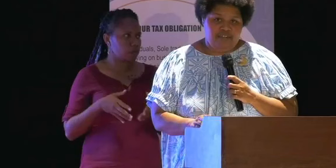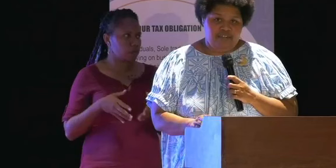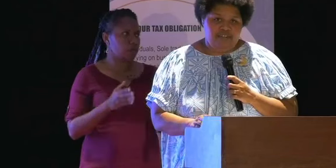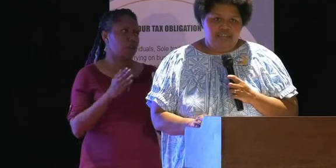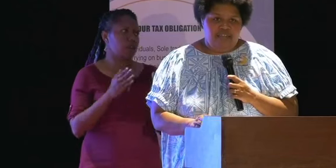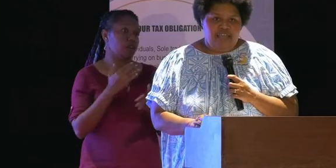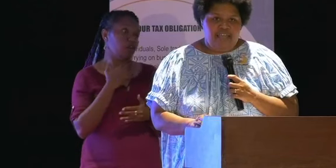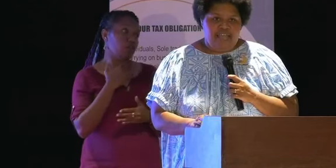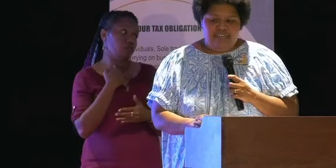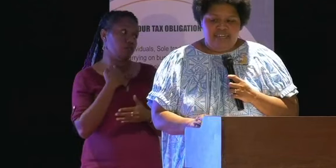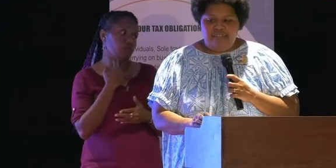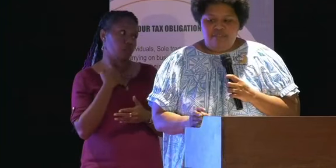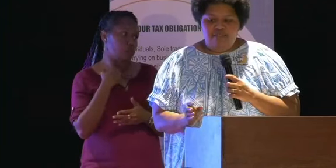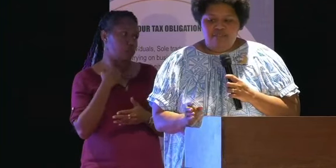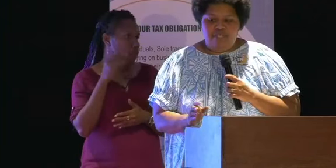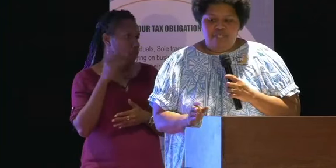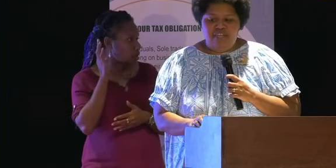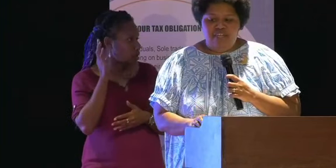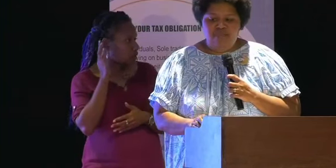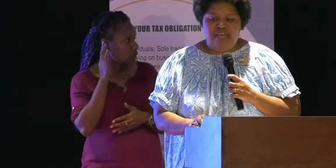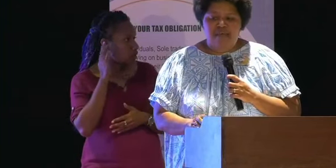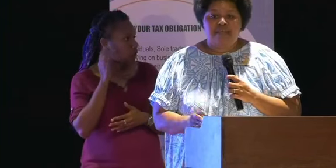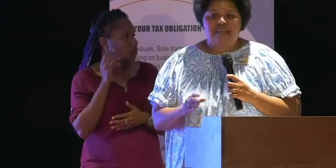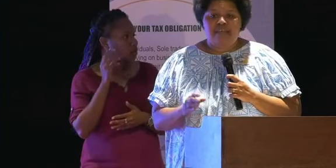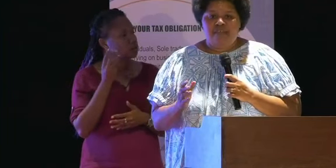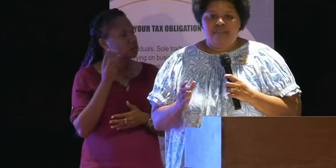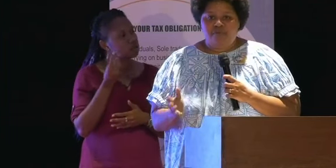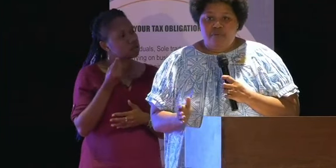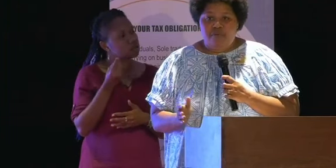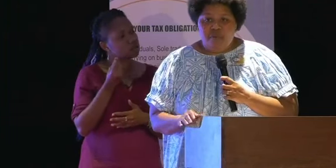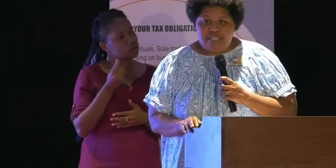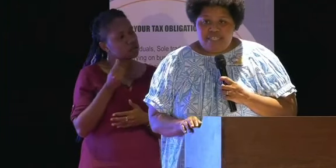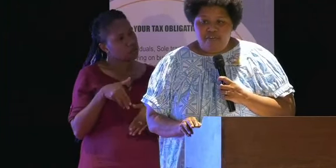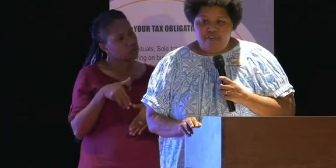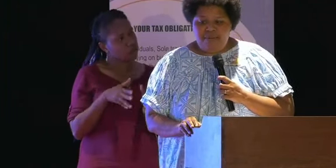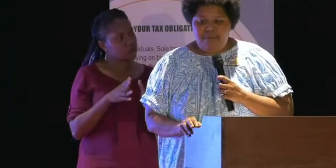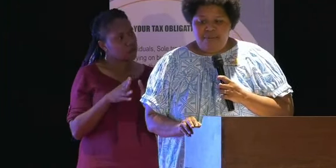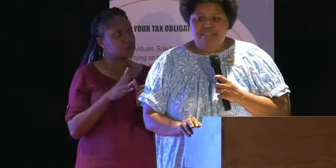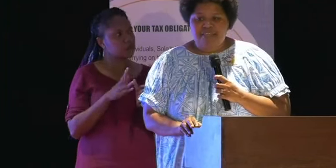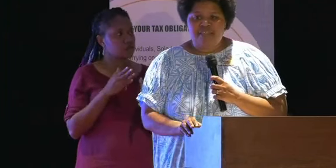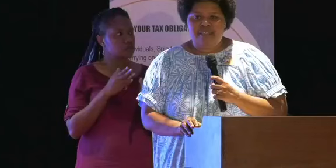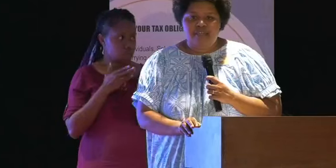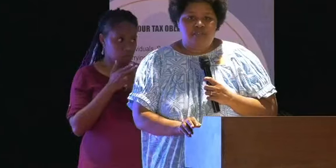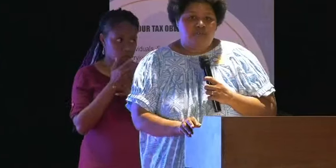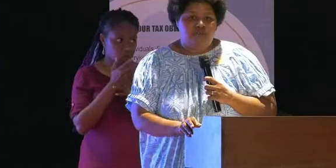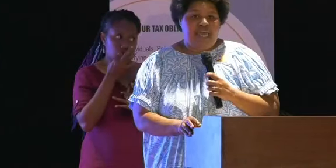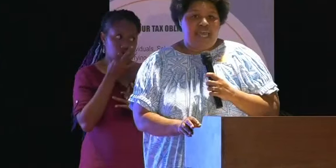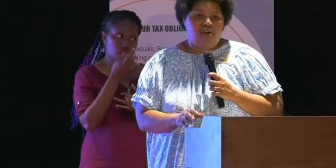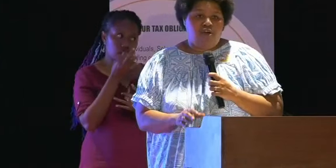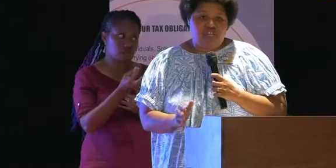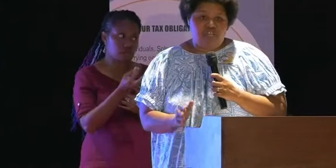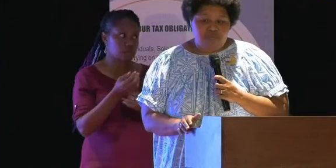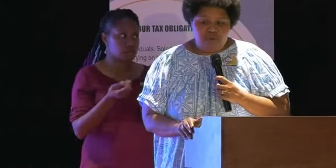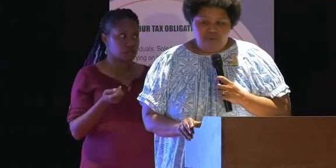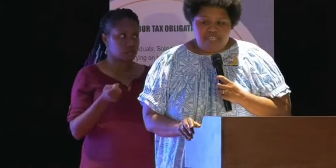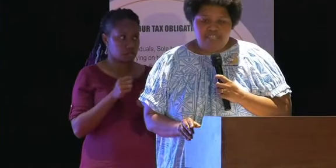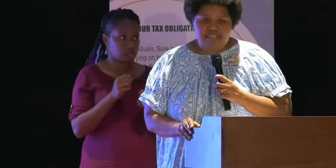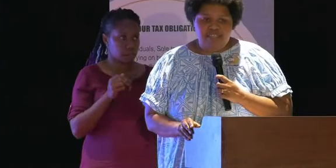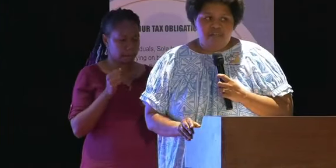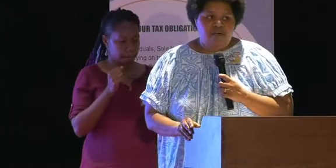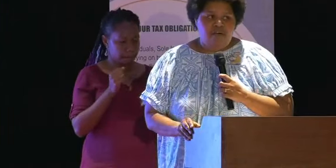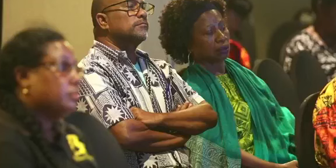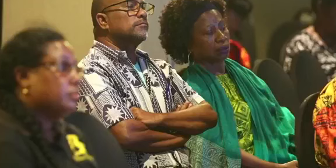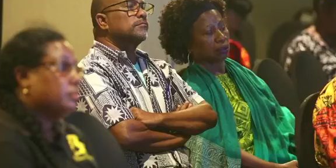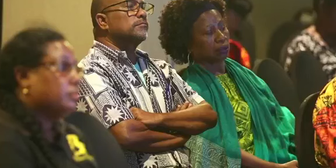heard. And those avenues are through the request for an amendment, through an objection